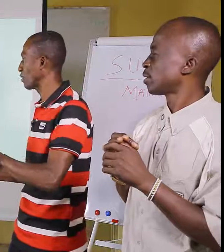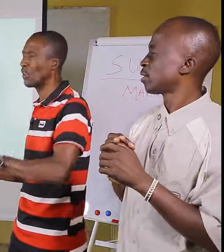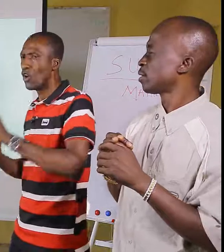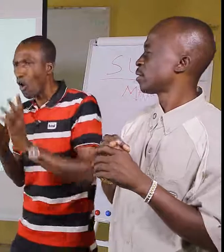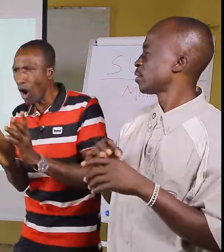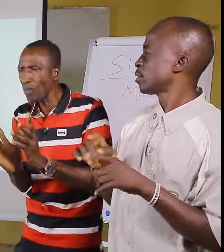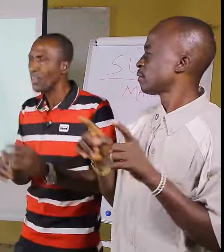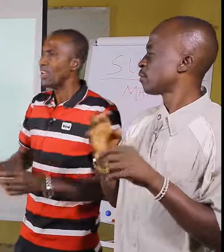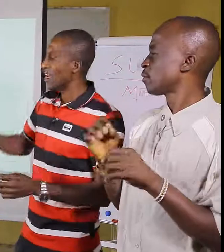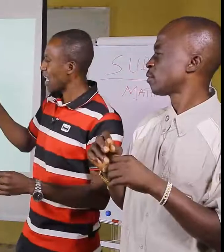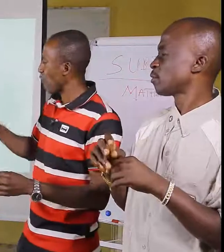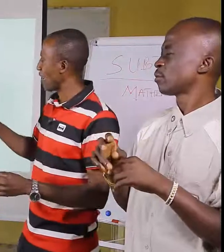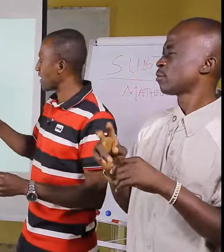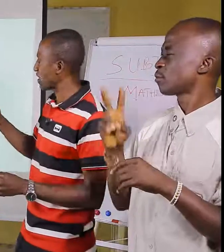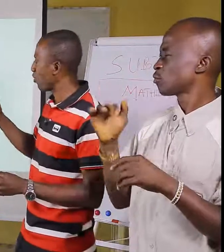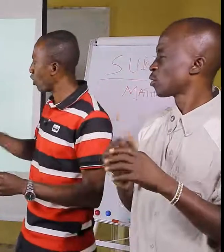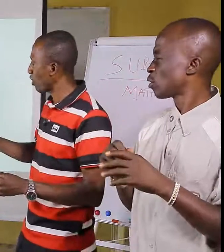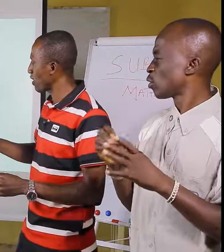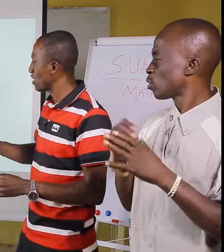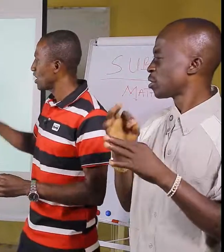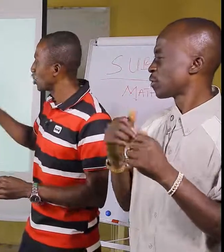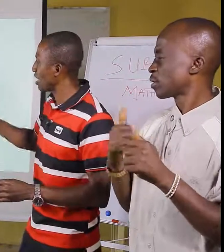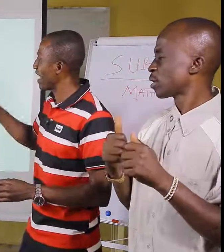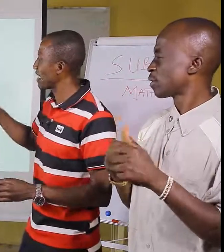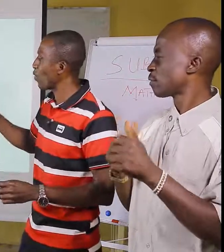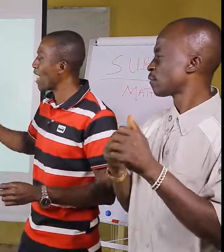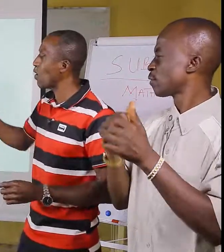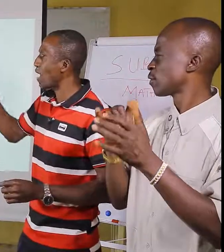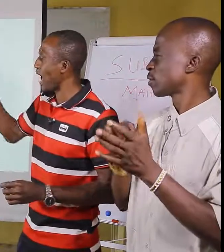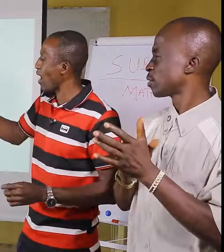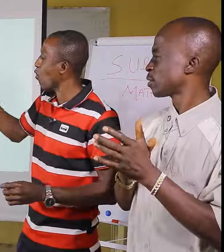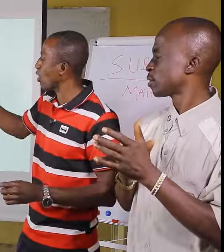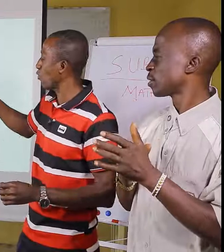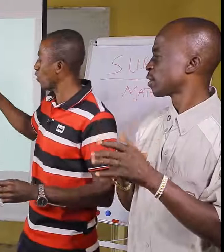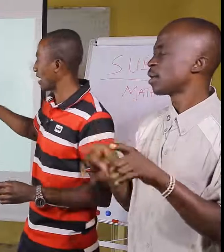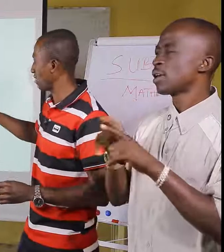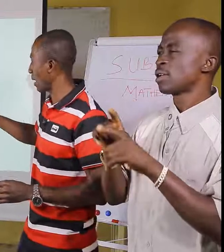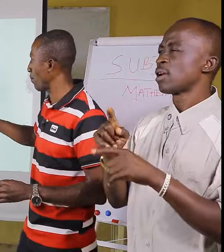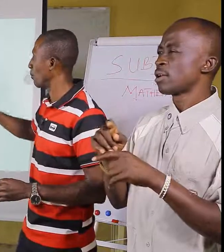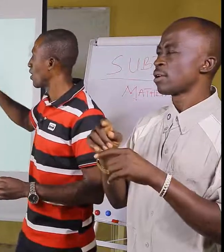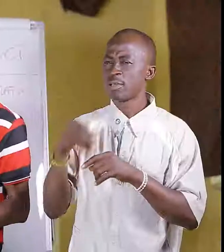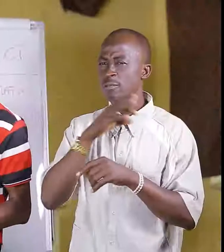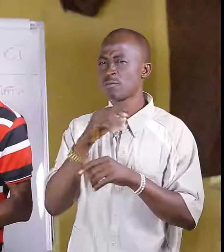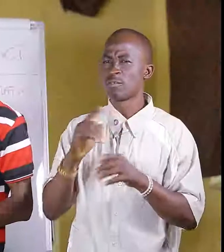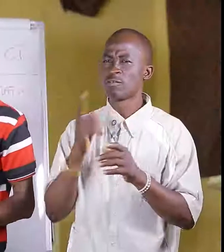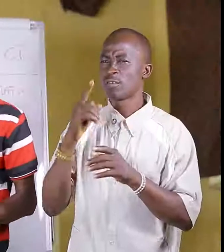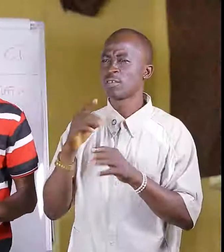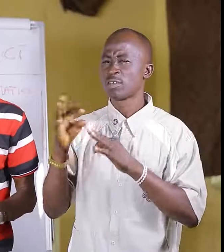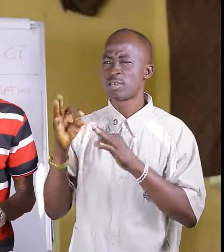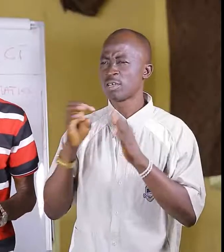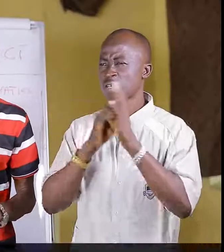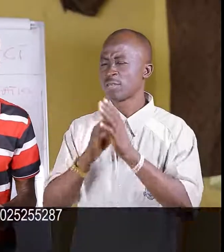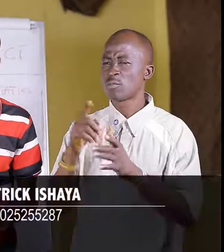squares. Or if you can still follow it, just like the way I work the first example, you are still going